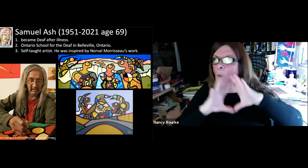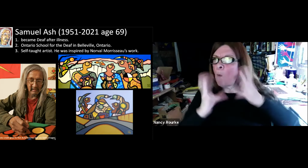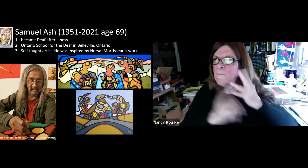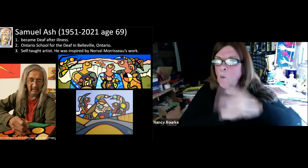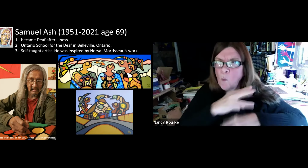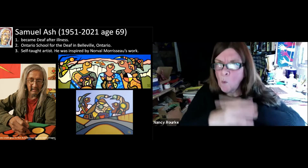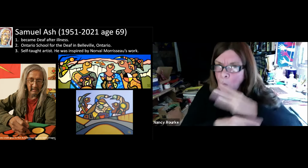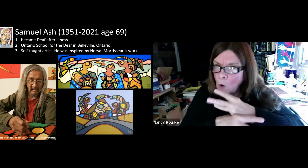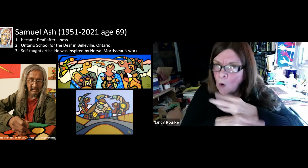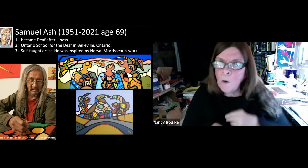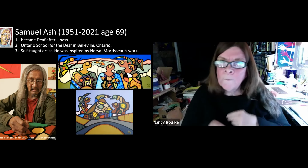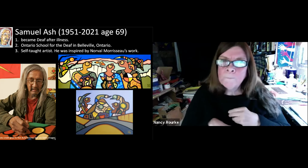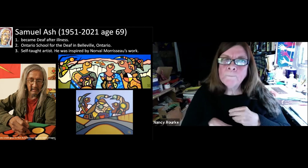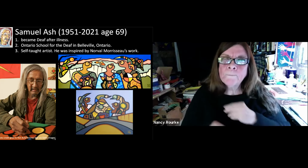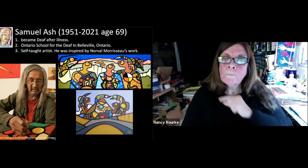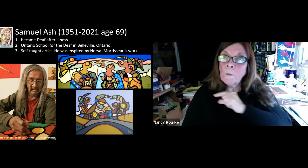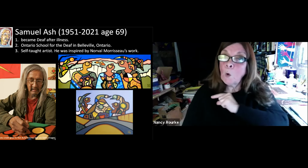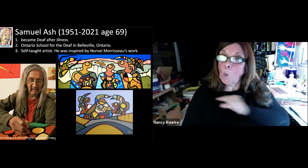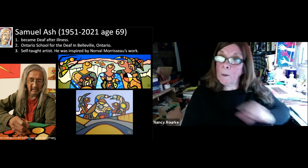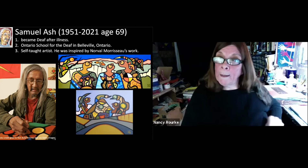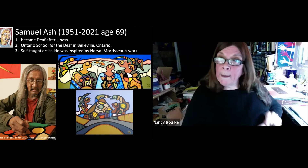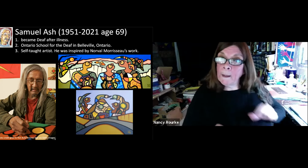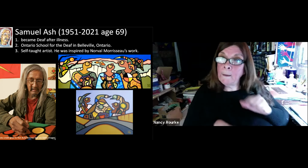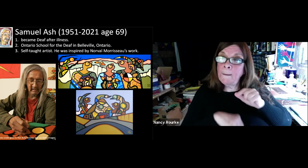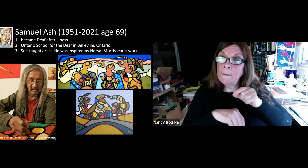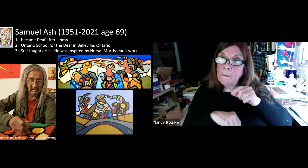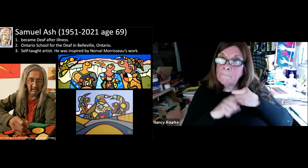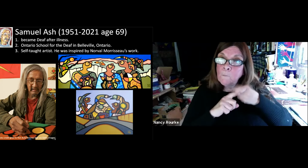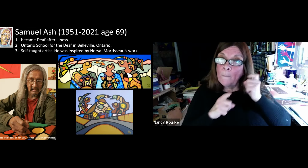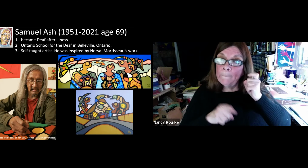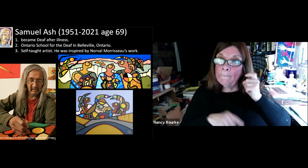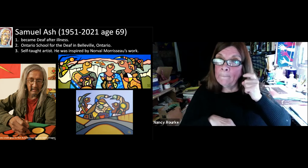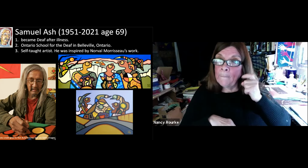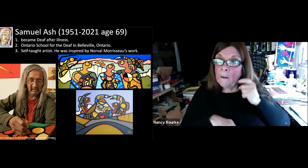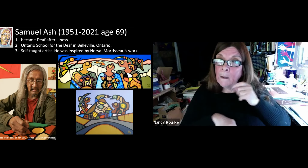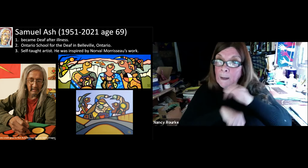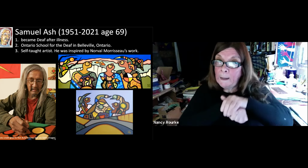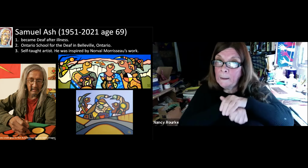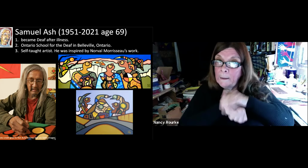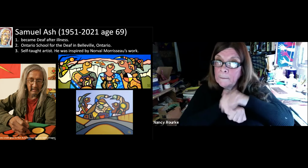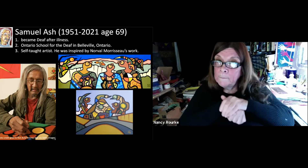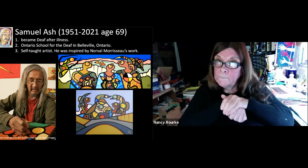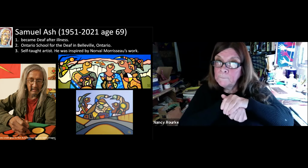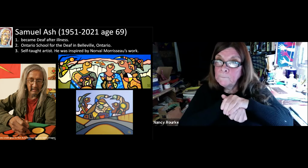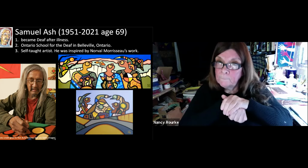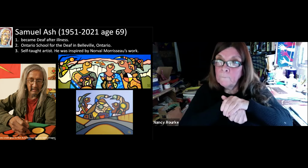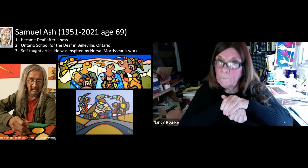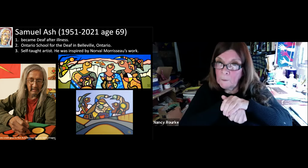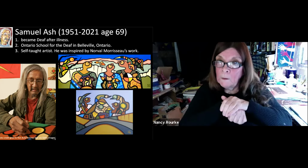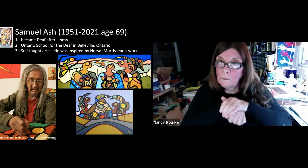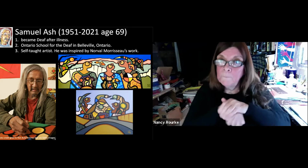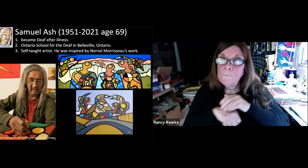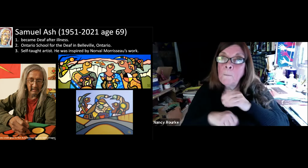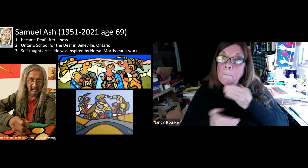are housed. In museums. And locations. Throughout the world. So much so.